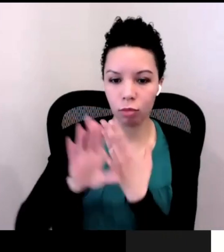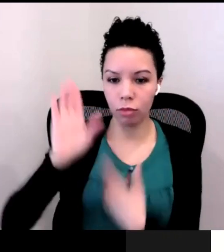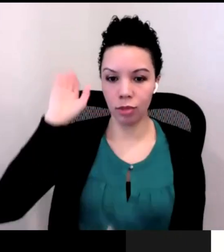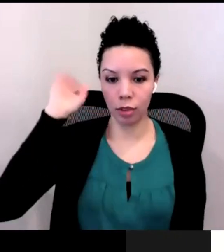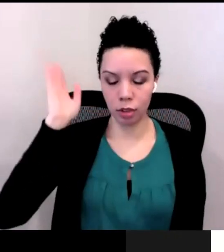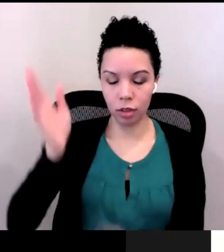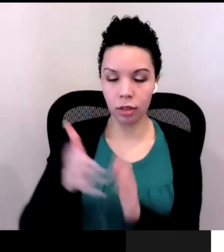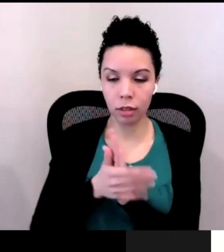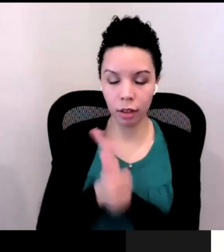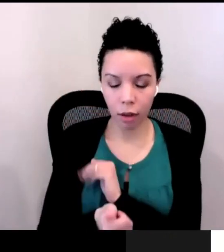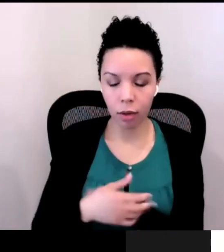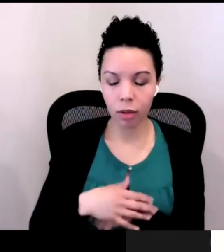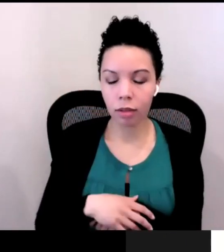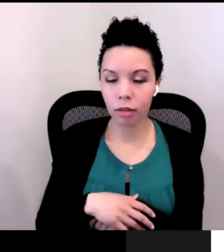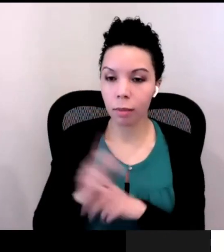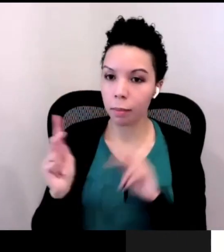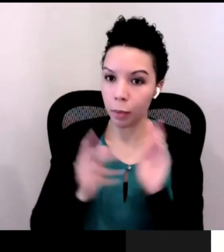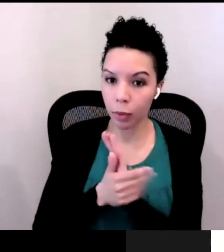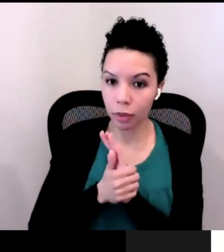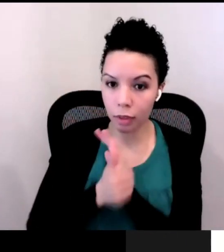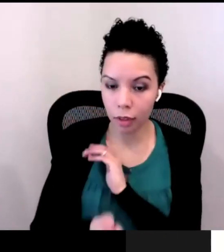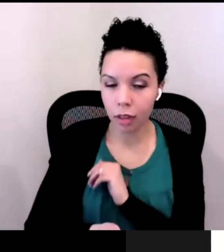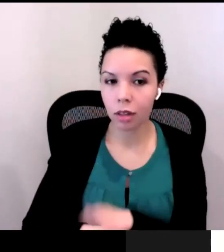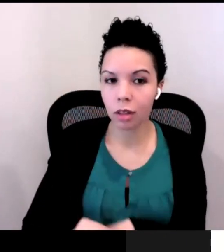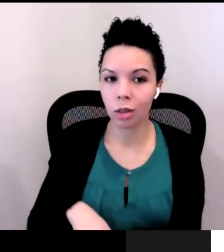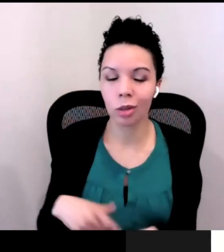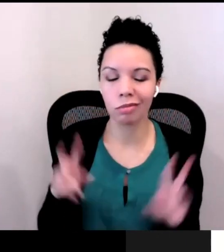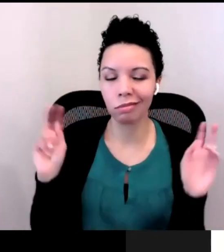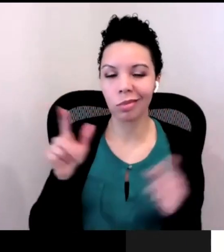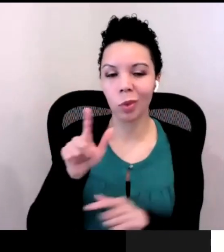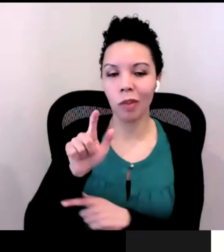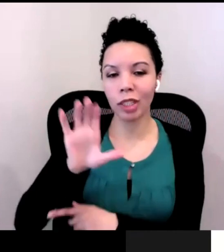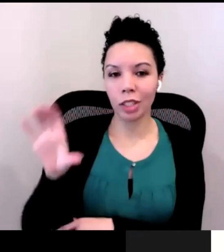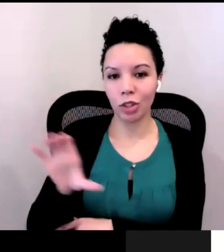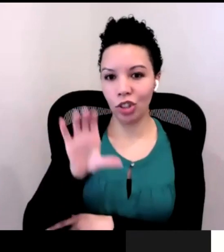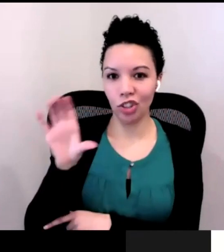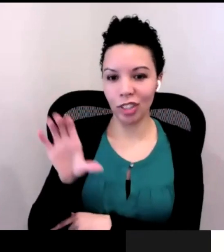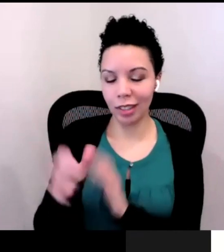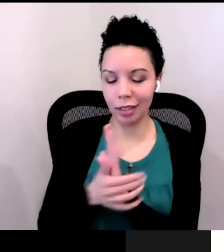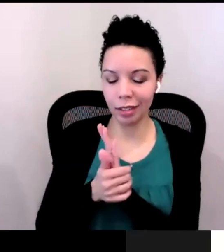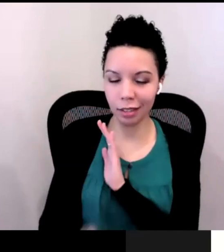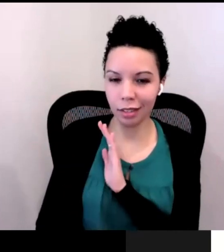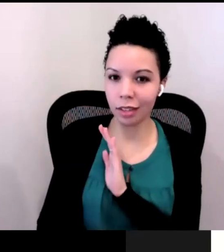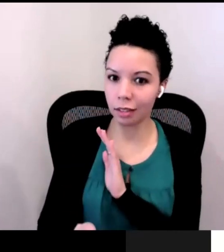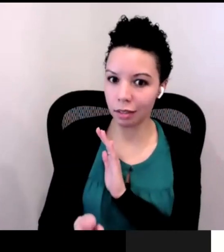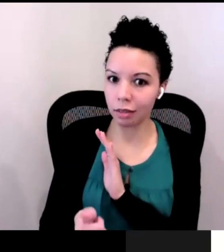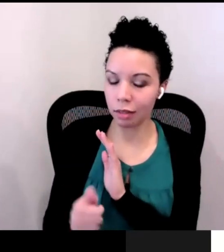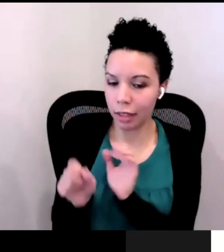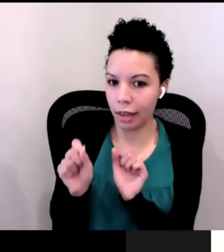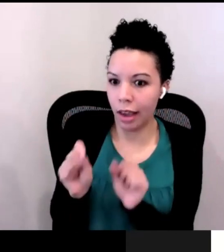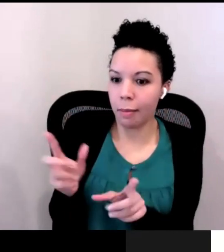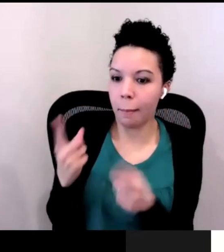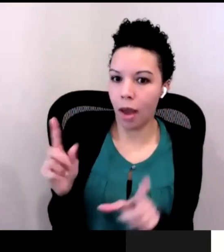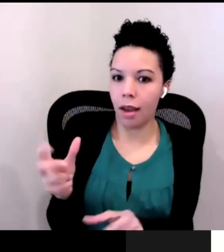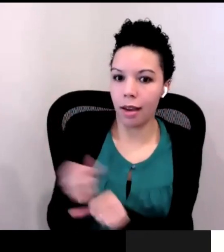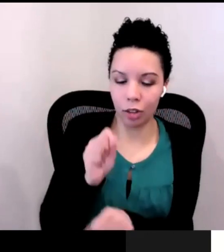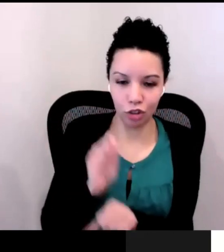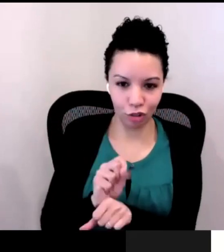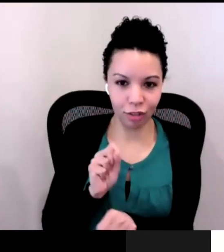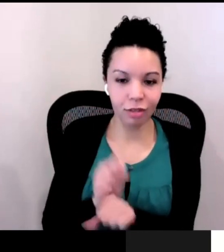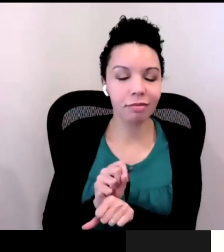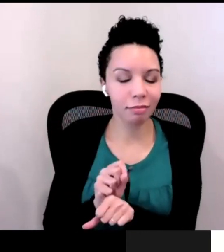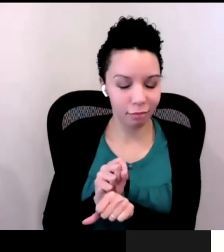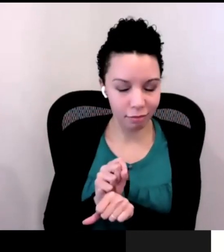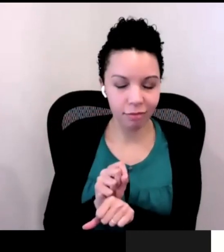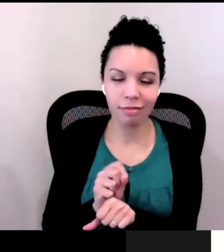those people skills, 21st century skills, whatever you want to call them, employability. That's what we're all about. So happy to have you today. A really